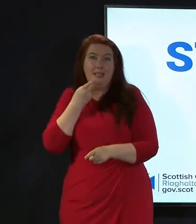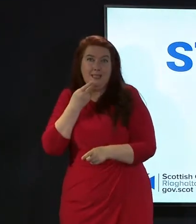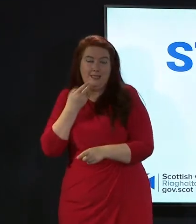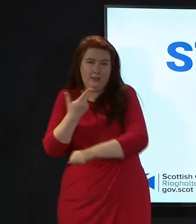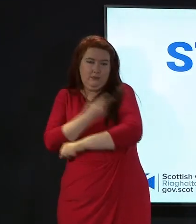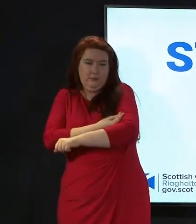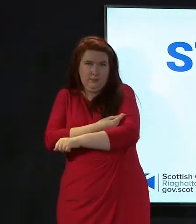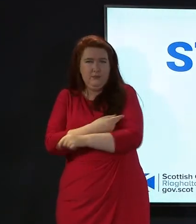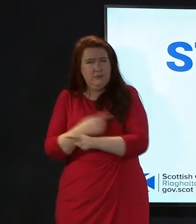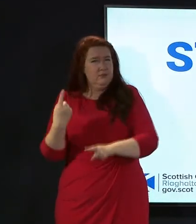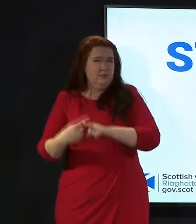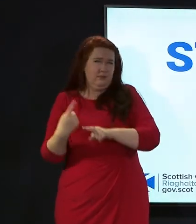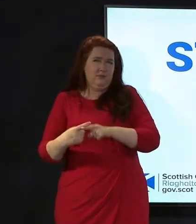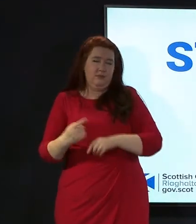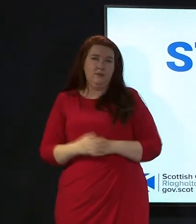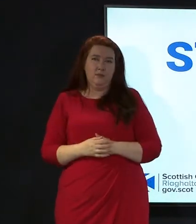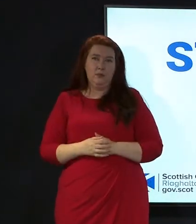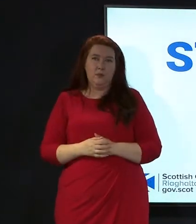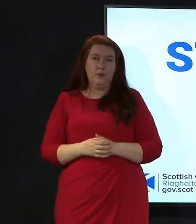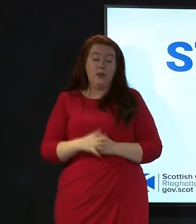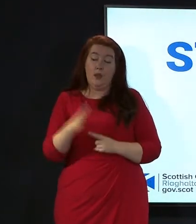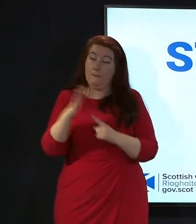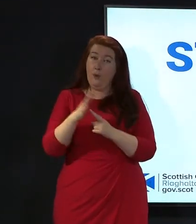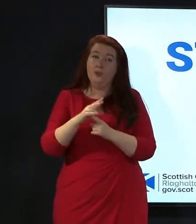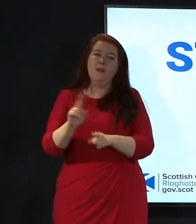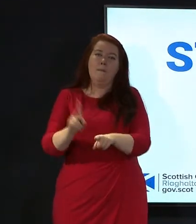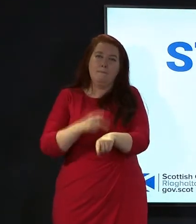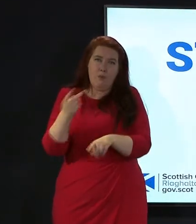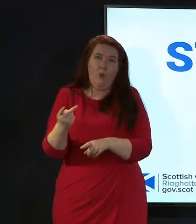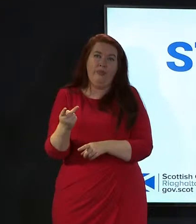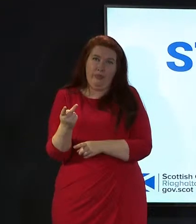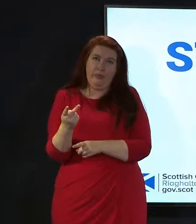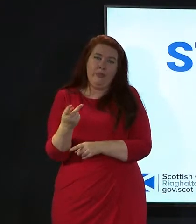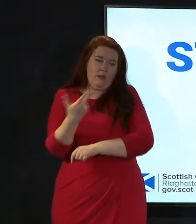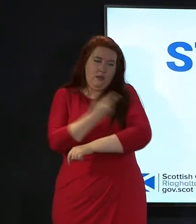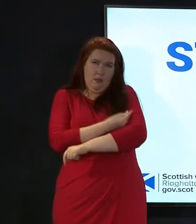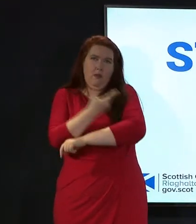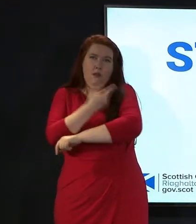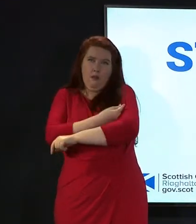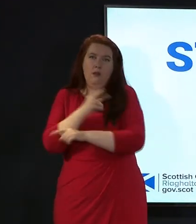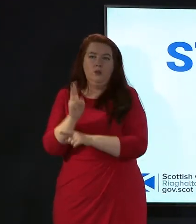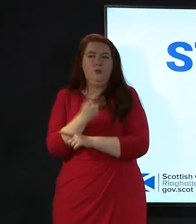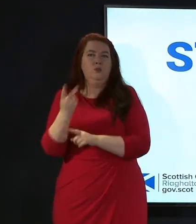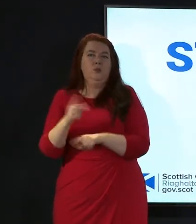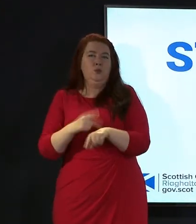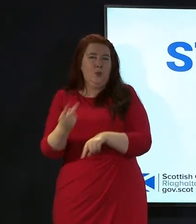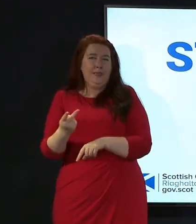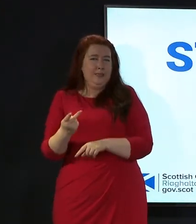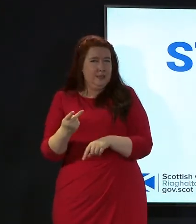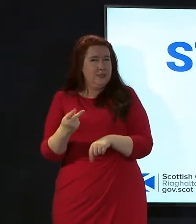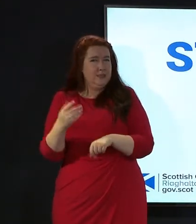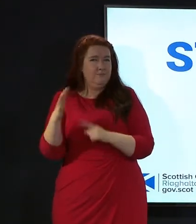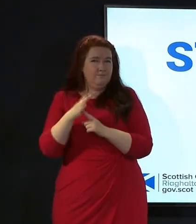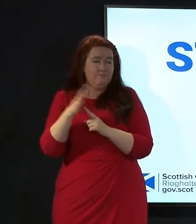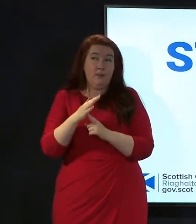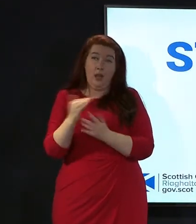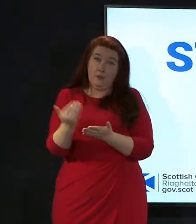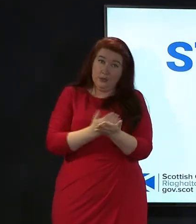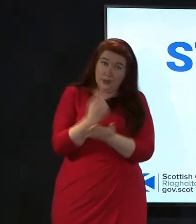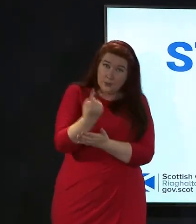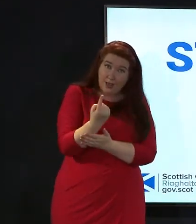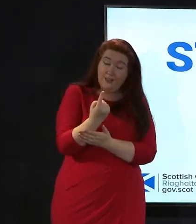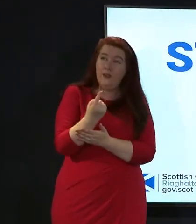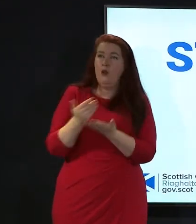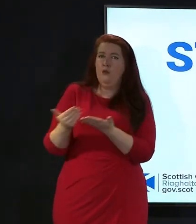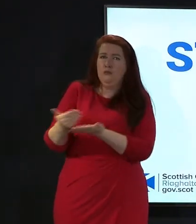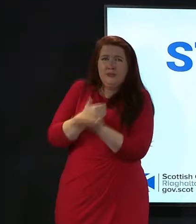it is that all of us get vaccinated with both doses. It protects you, but it also protects your family, your friends, and anybody